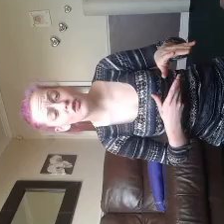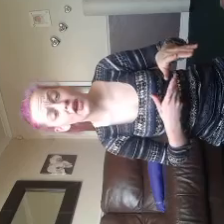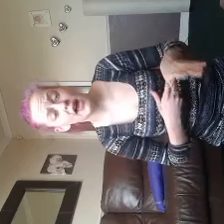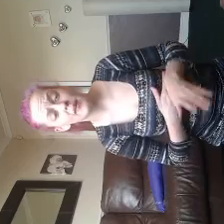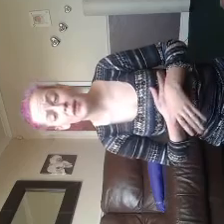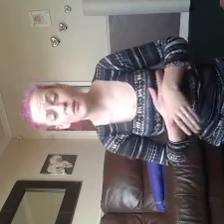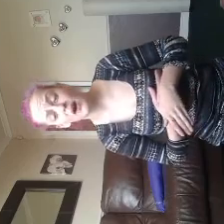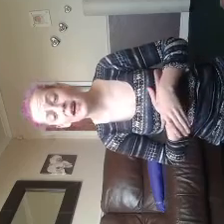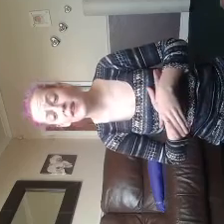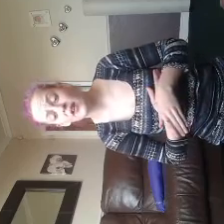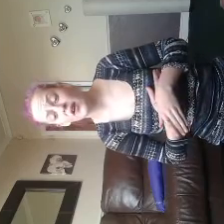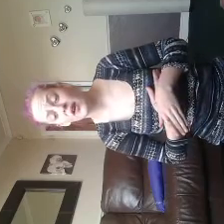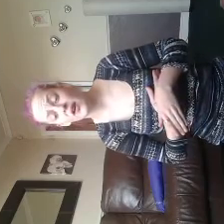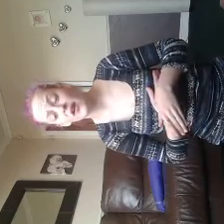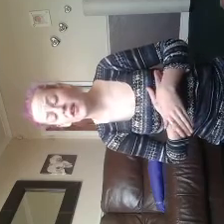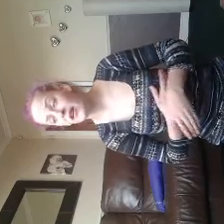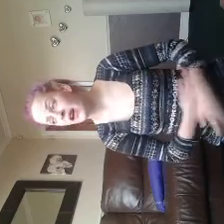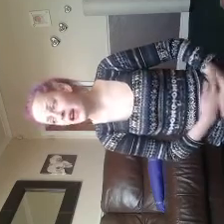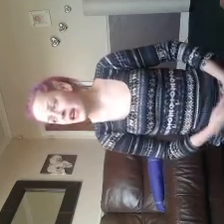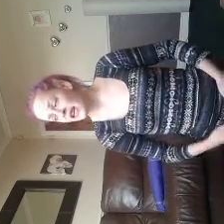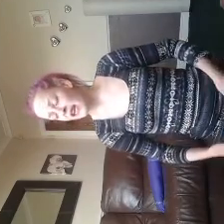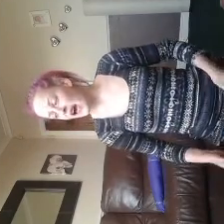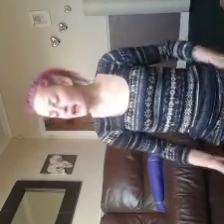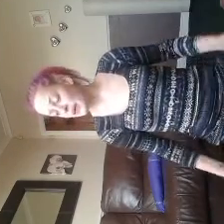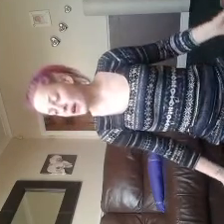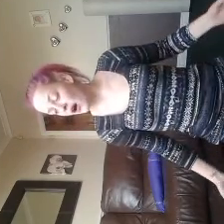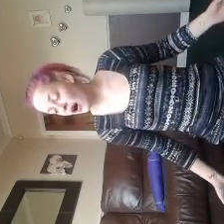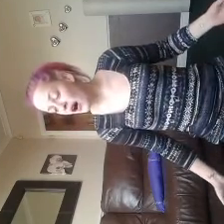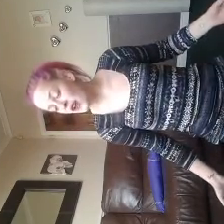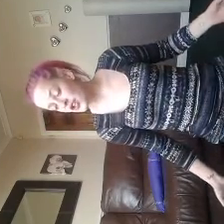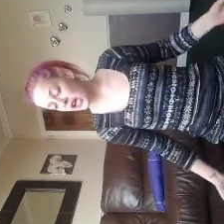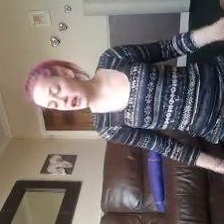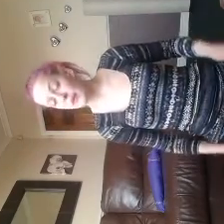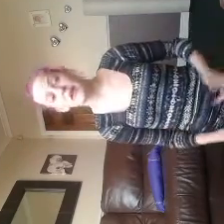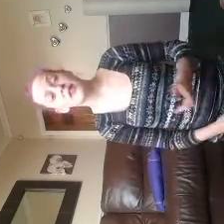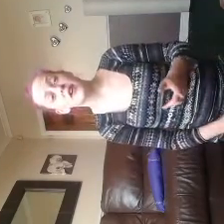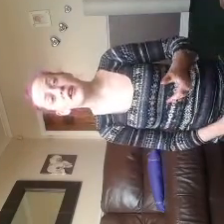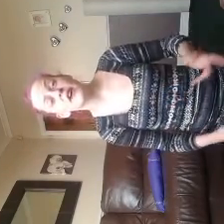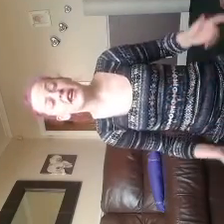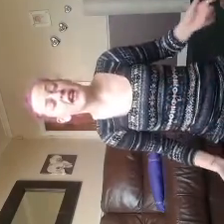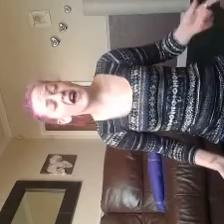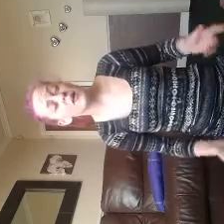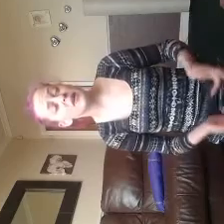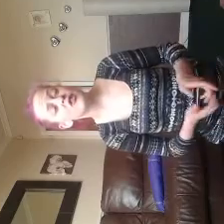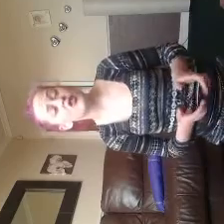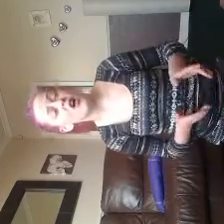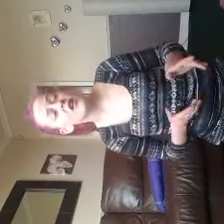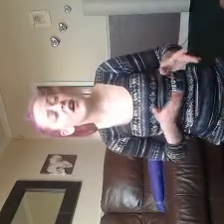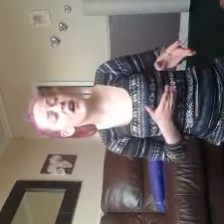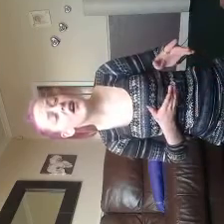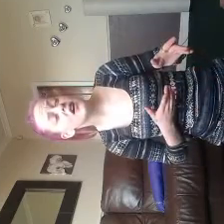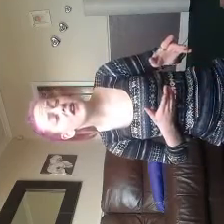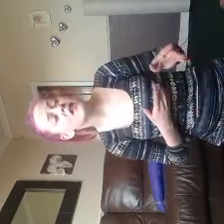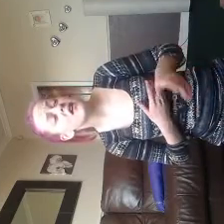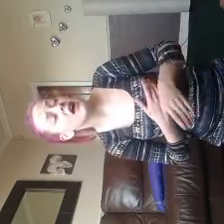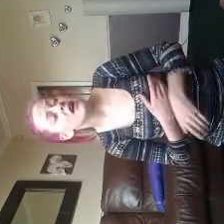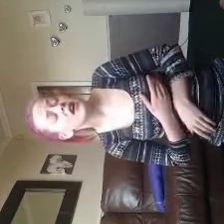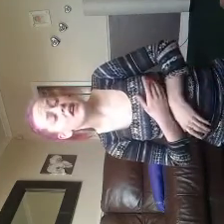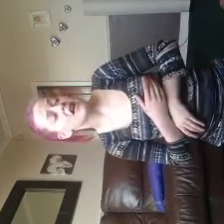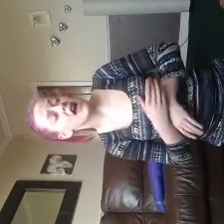you gotta be wiser. You gotta be hard, you gotta be tough, you gotta be stronger. You